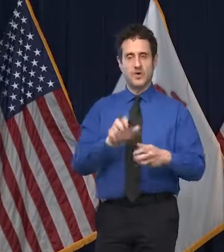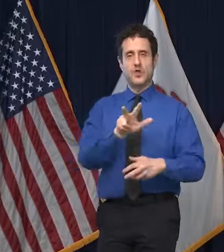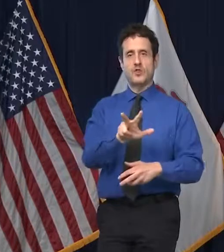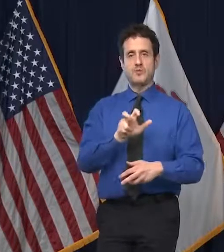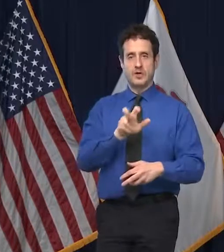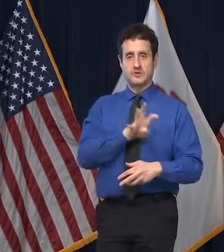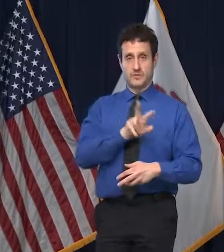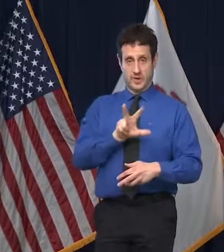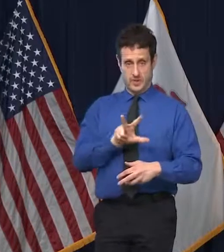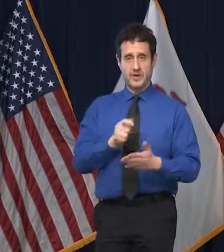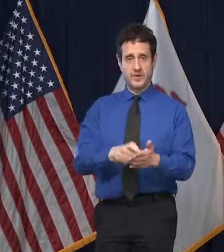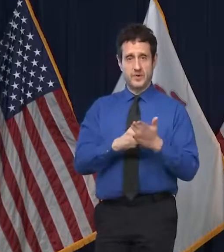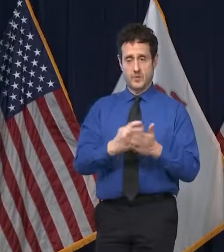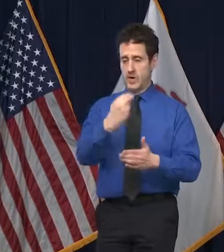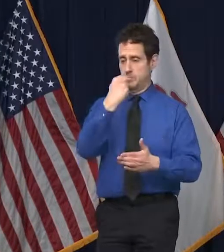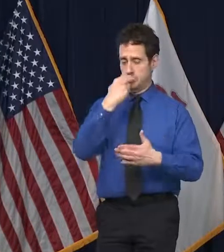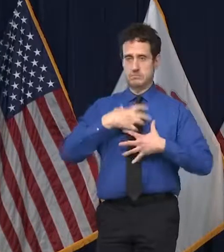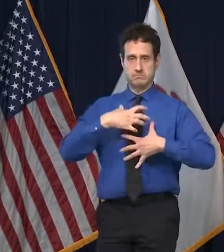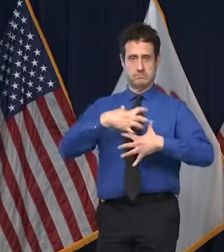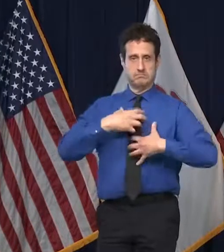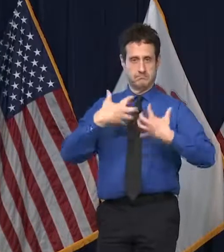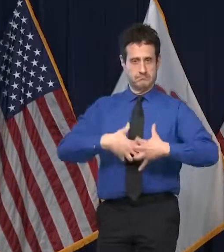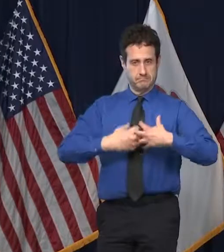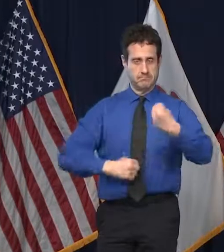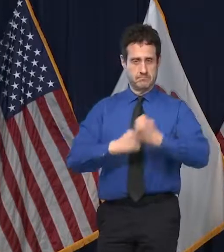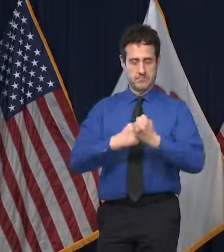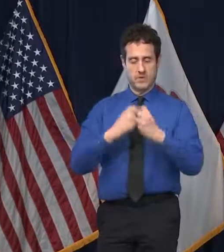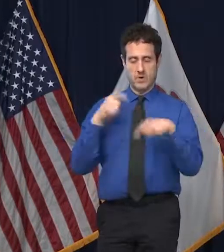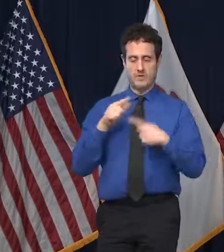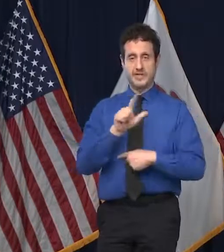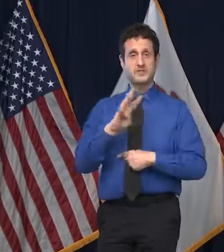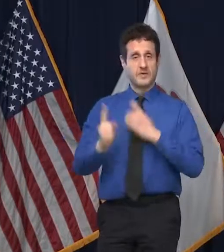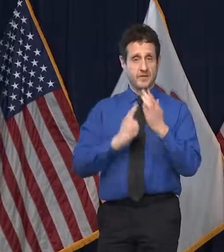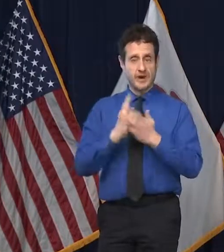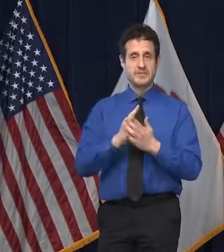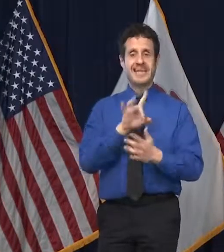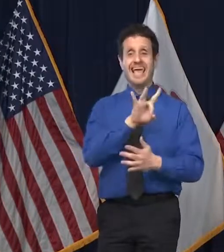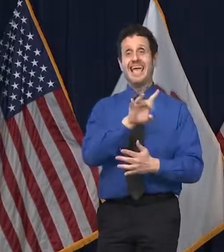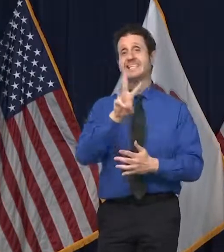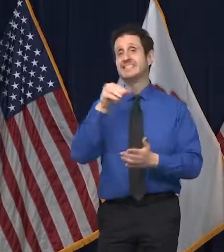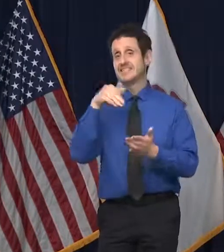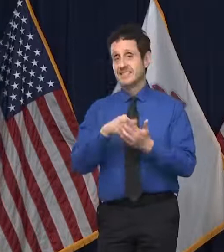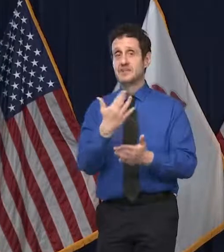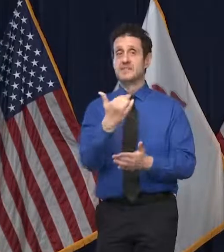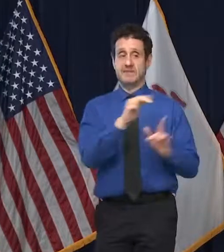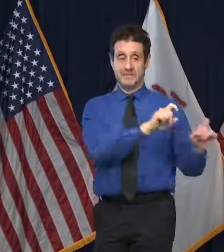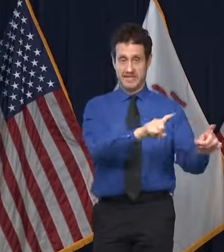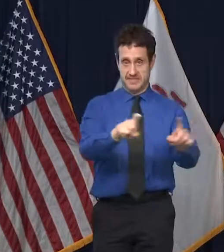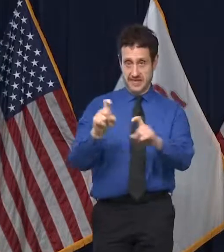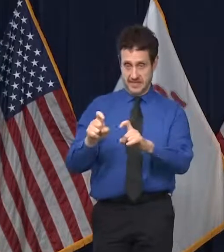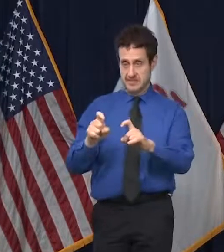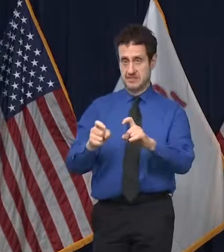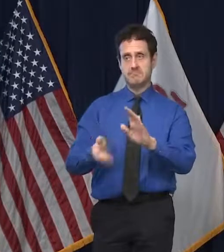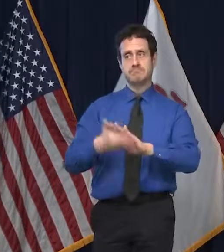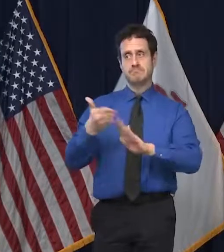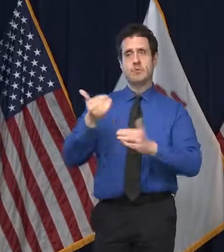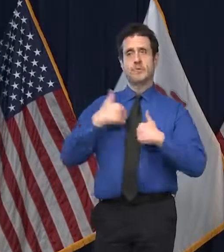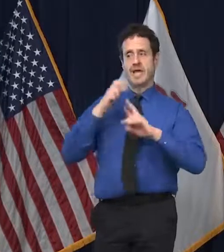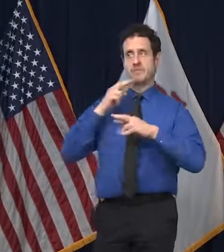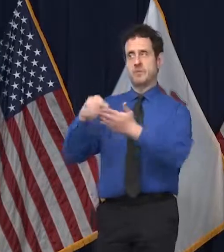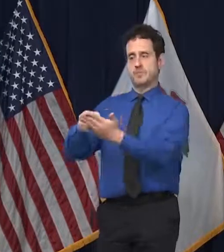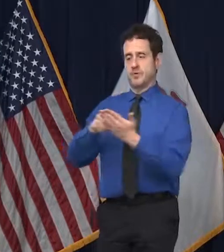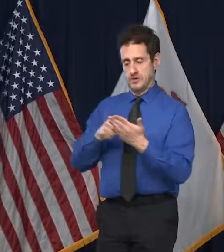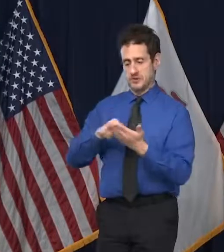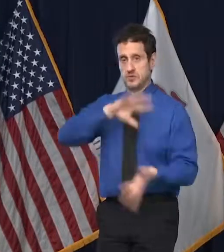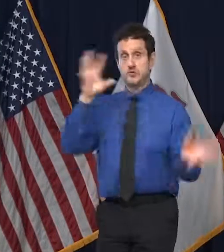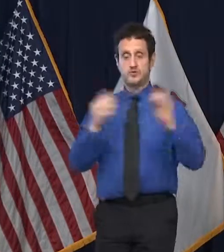were on ventilators. In the last 24 hours, 86,015 tests have been reported for a total of more than 8